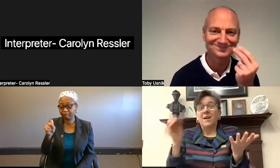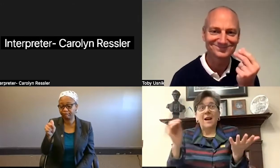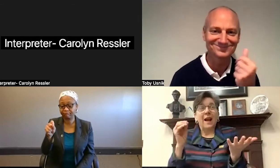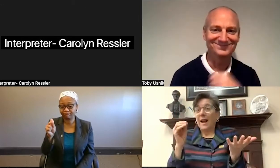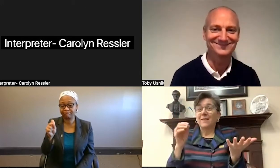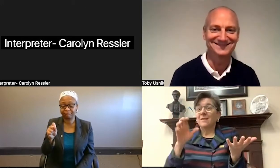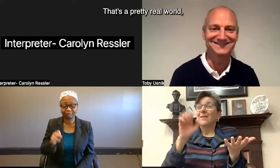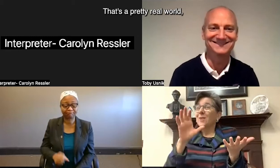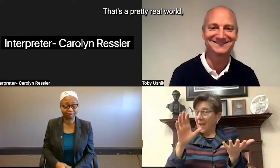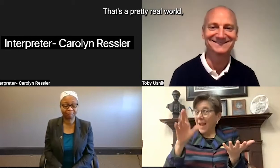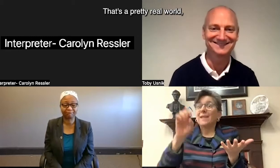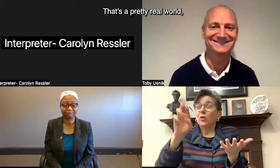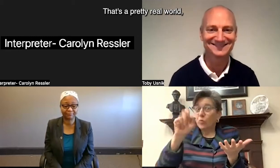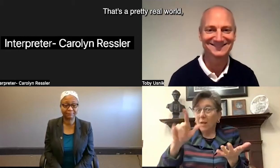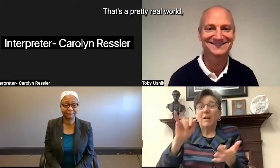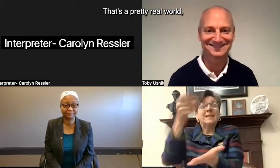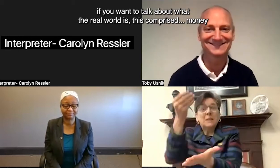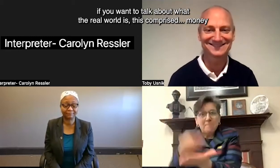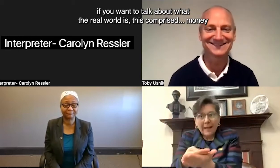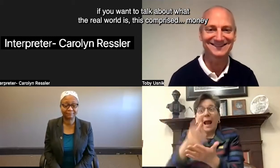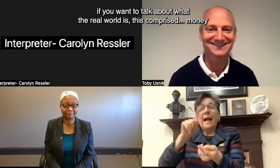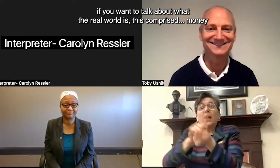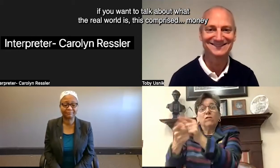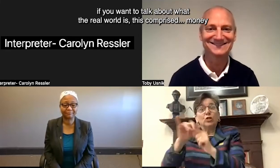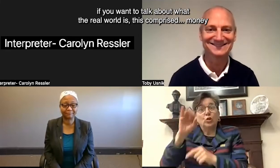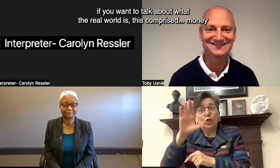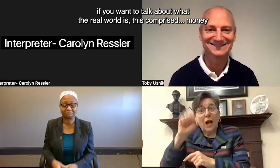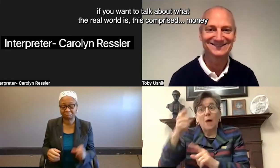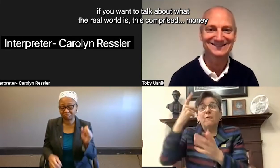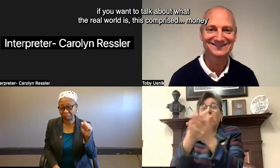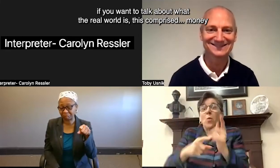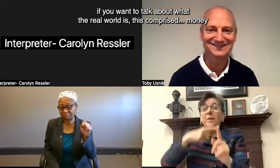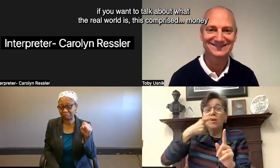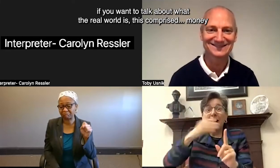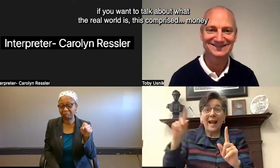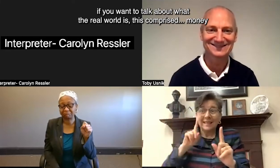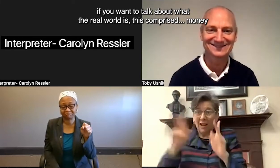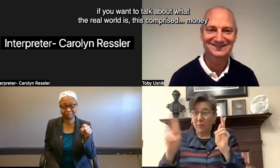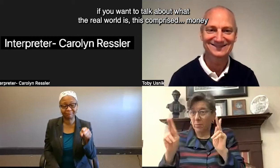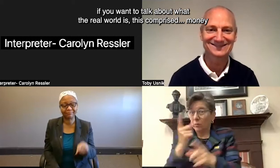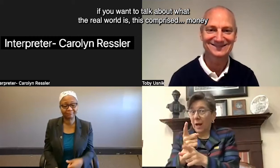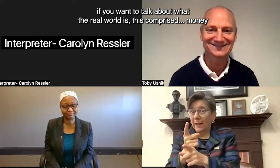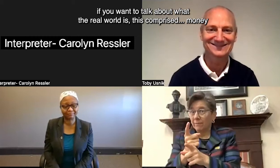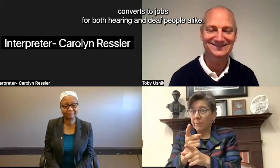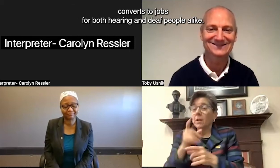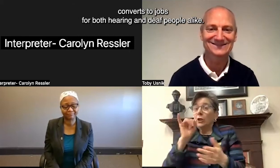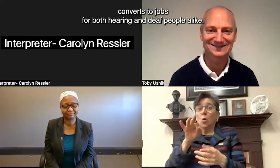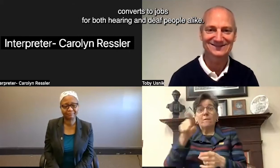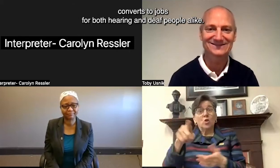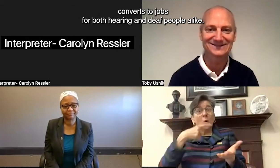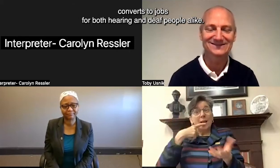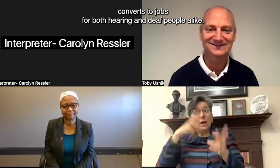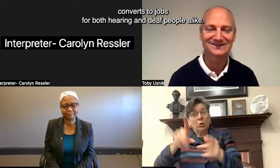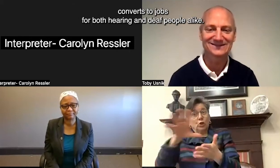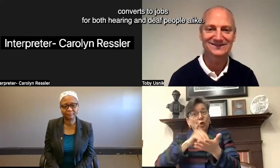real world if you want to talk about what the real world is comprised. Money converts to jobs for both hearing and deaf